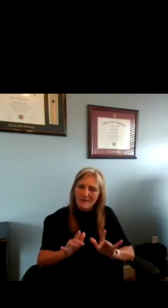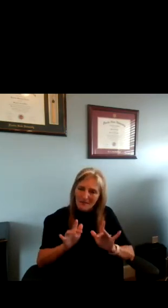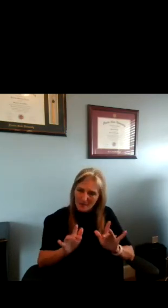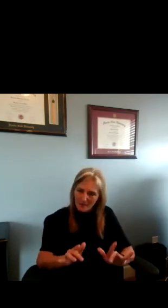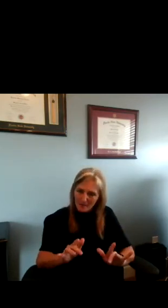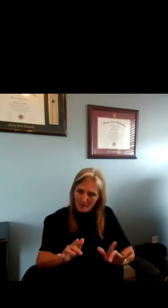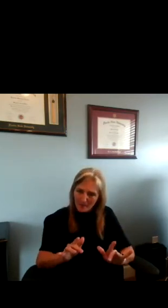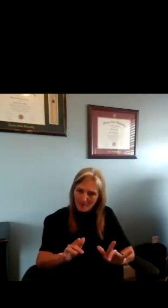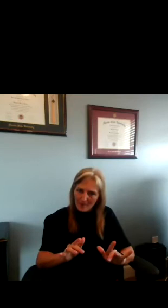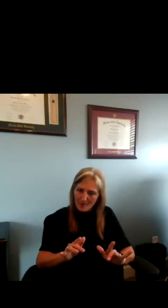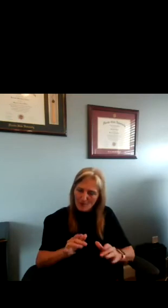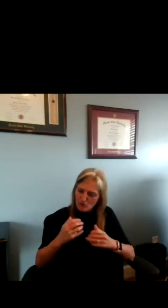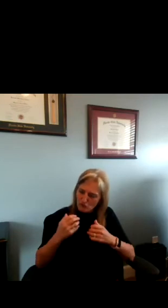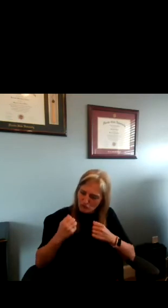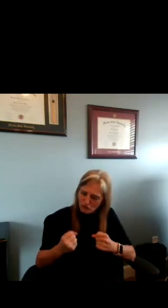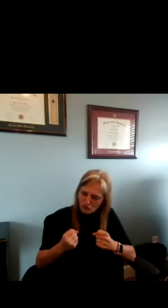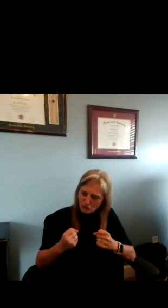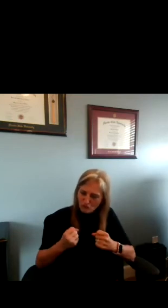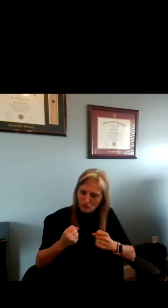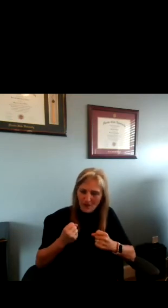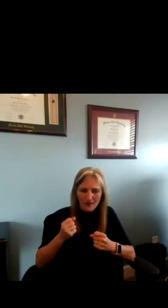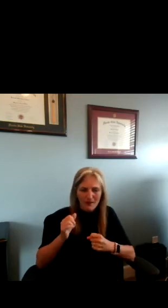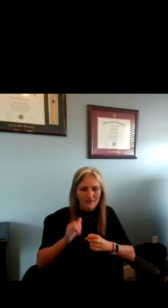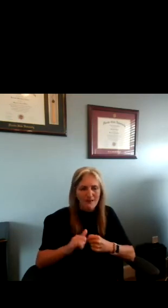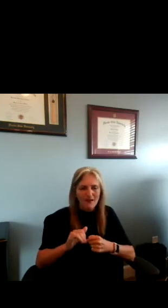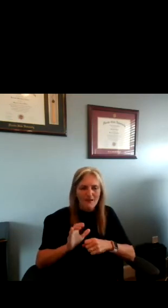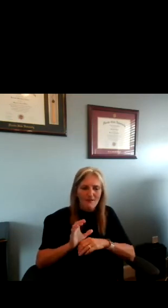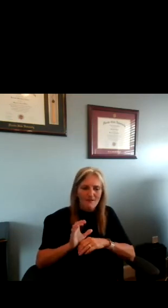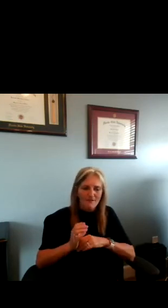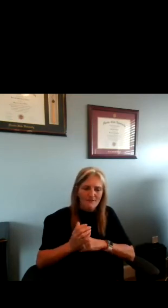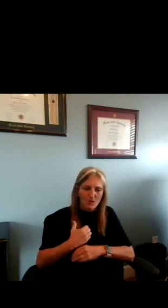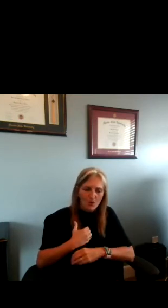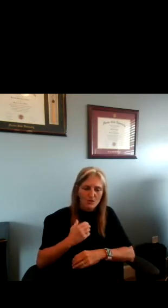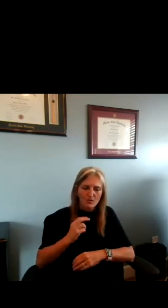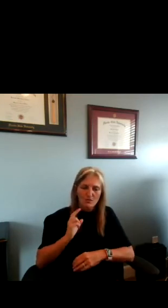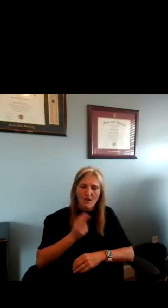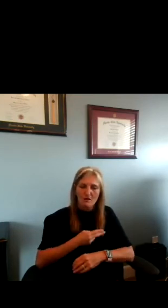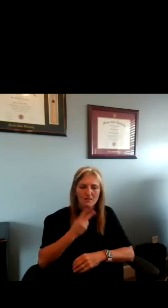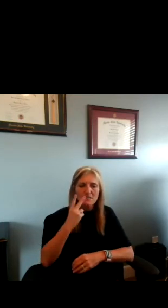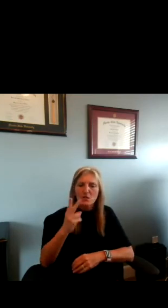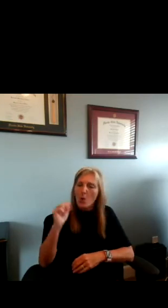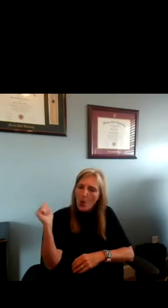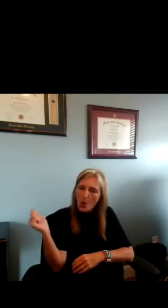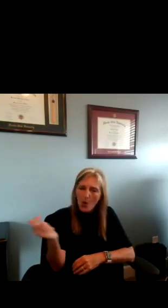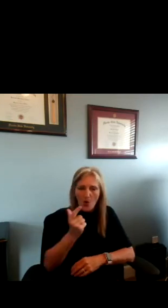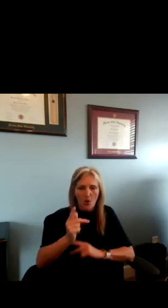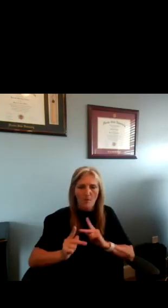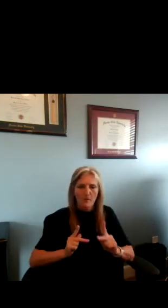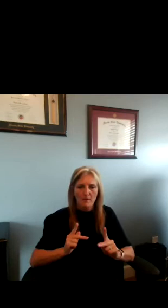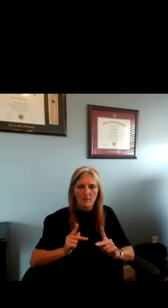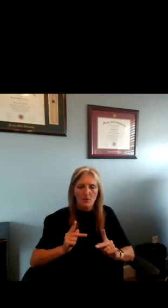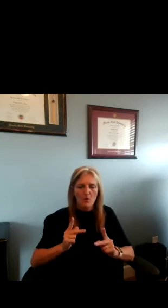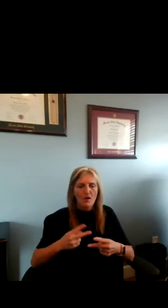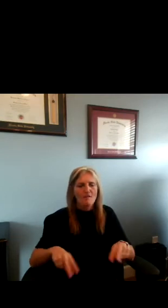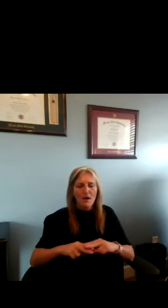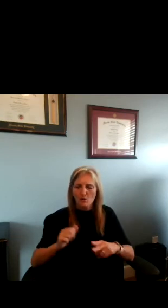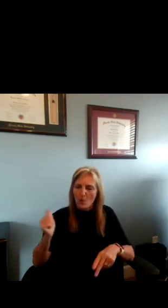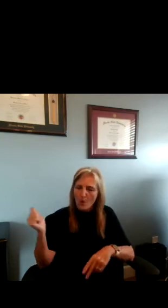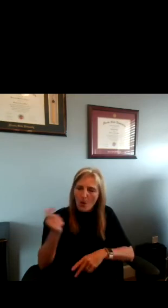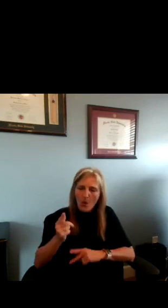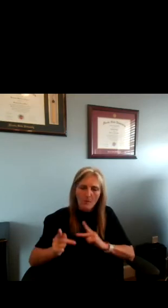so fierce that it forces us to see all people, value all